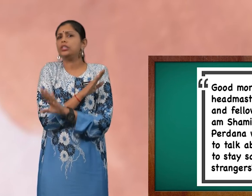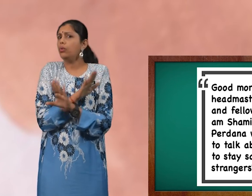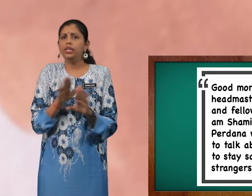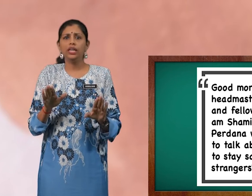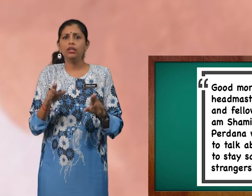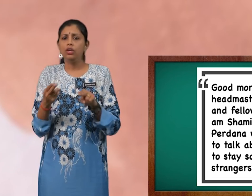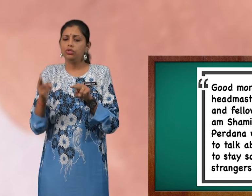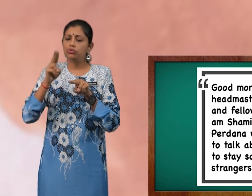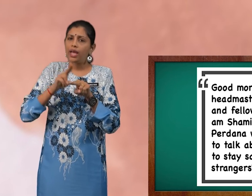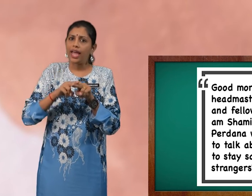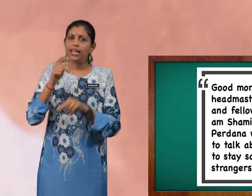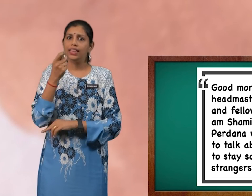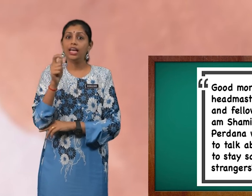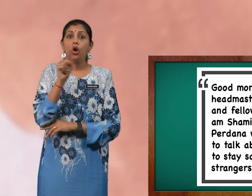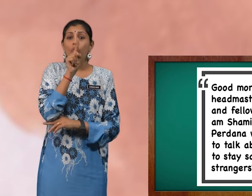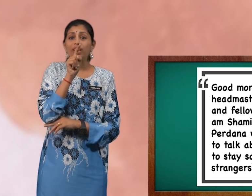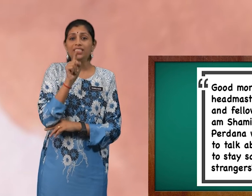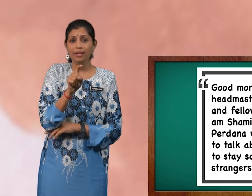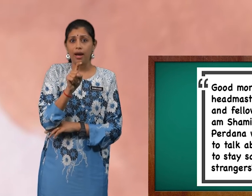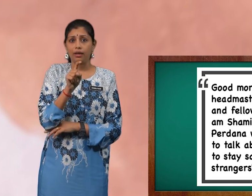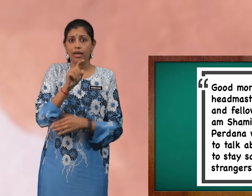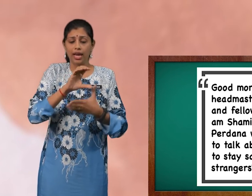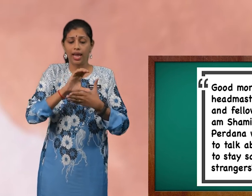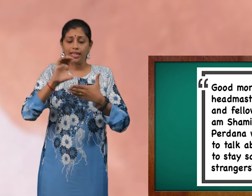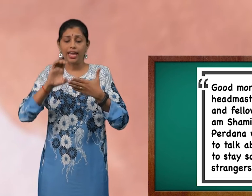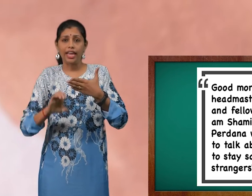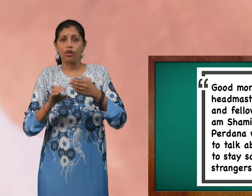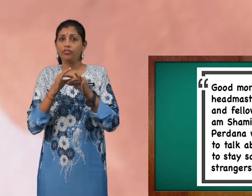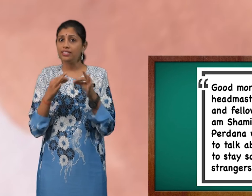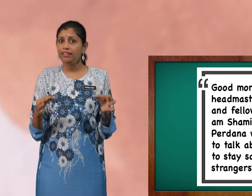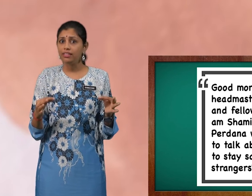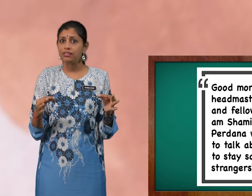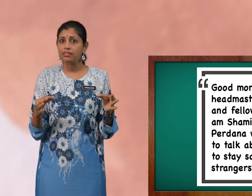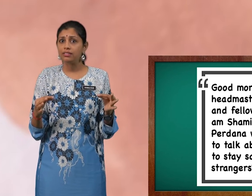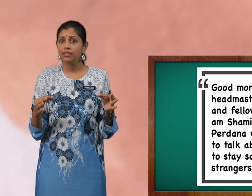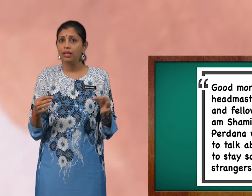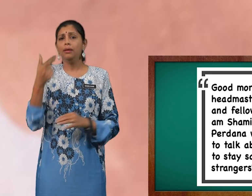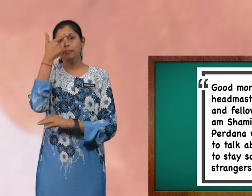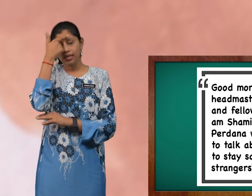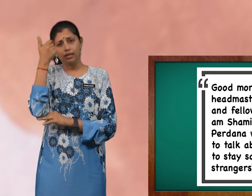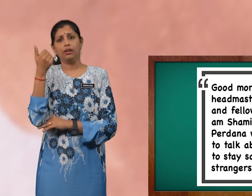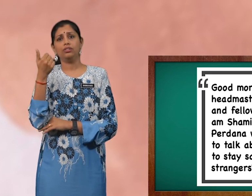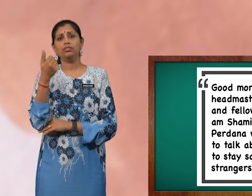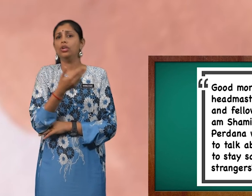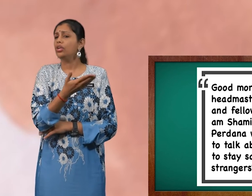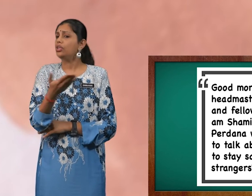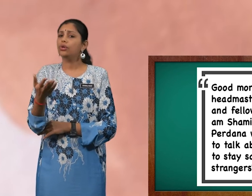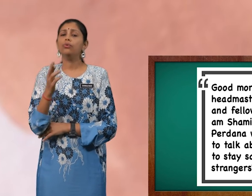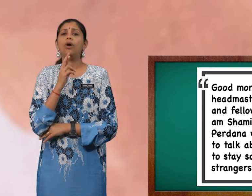don't need to add the question mark at the end of the sentence because you